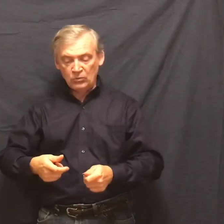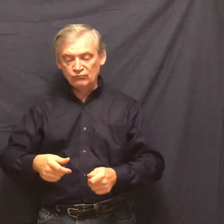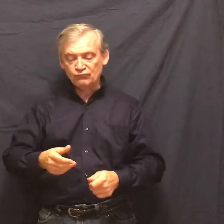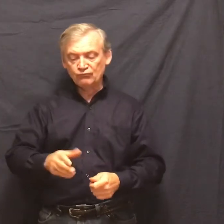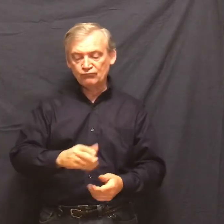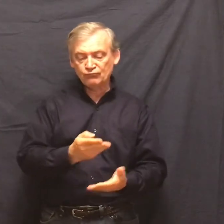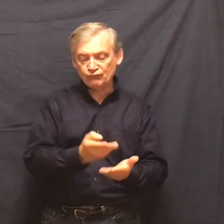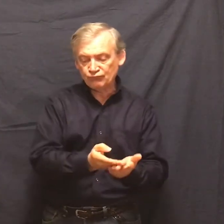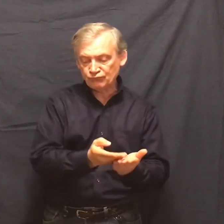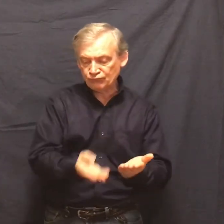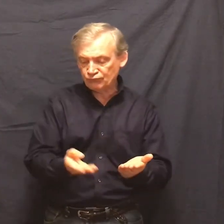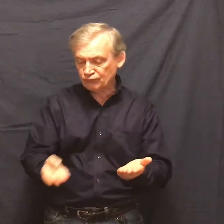No, I don't like it, he said.